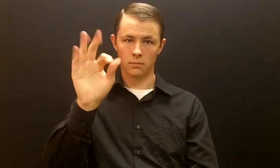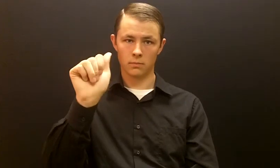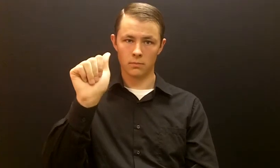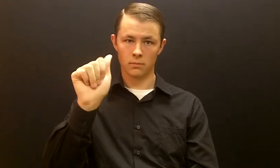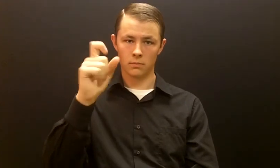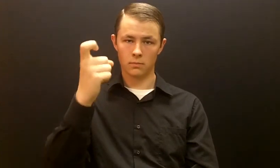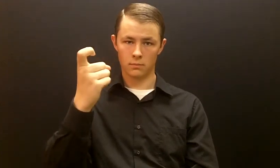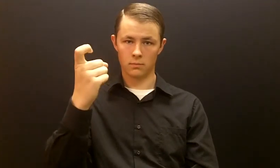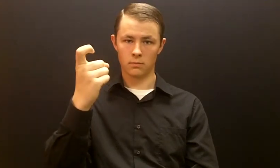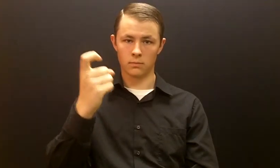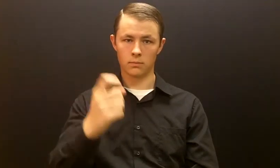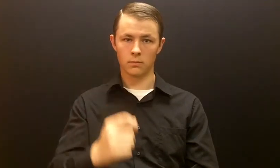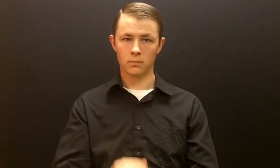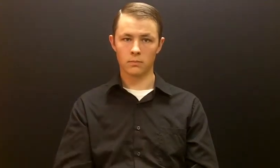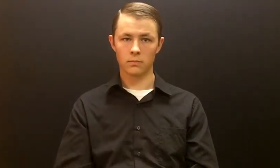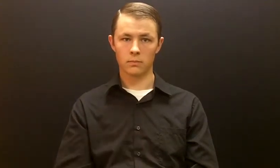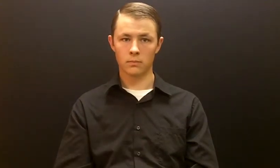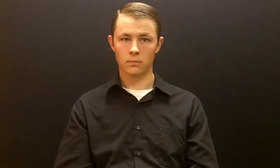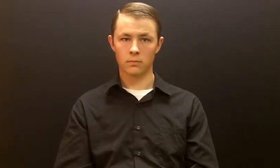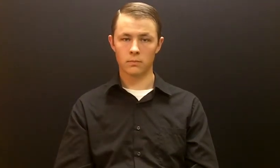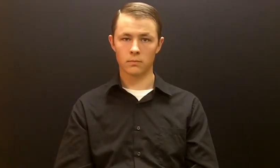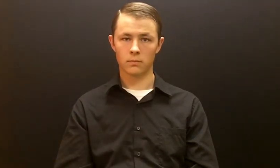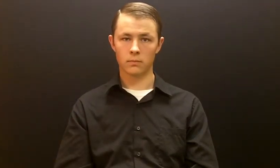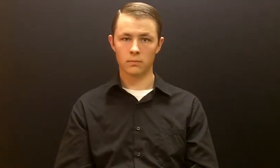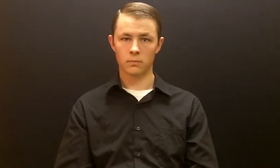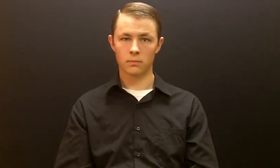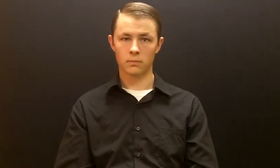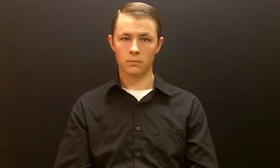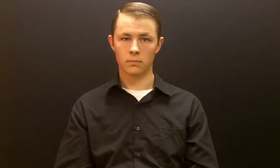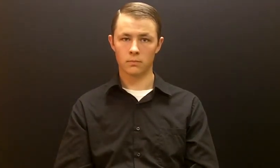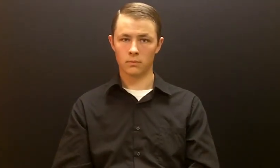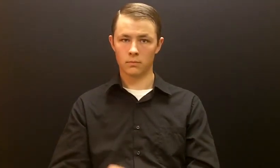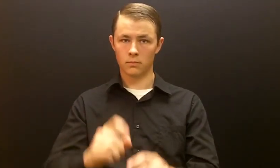fax. If you want to say you need to call the doctor, you can call.